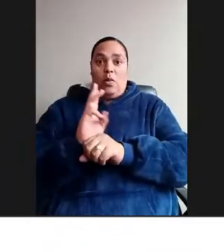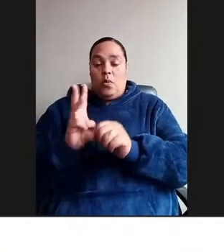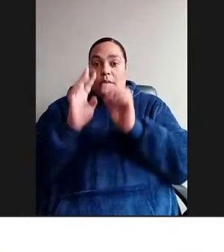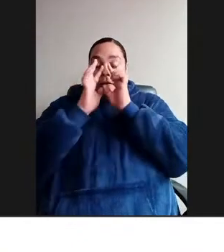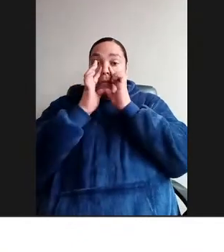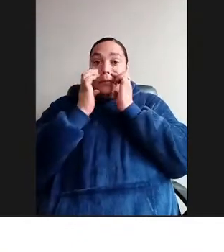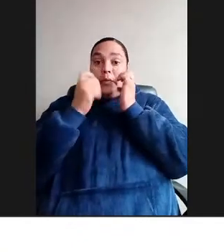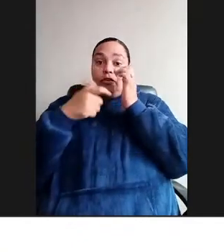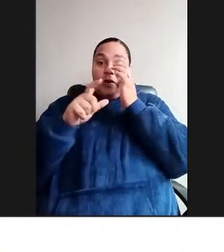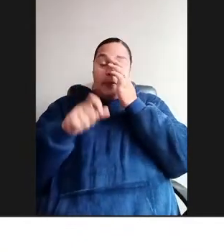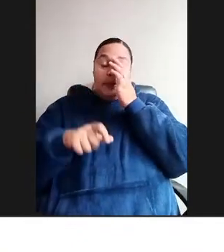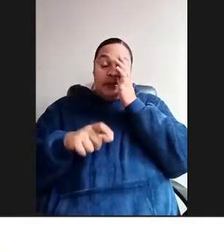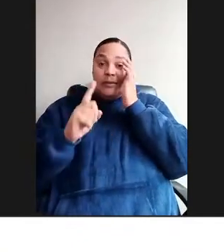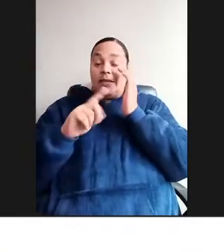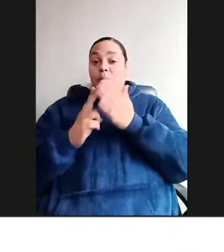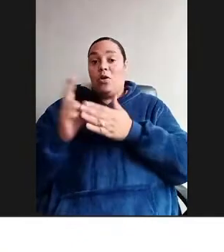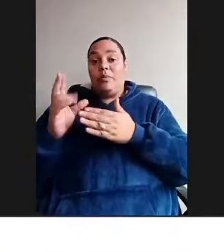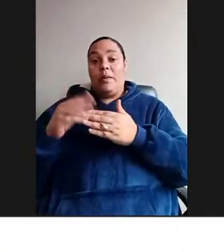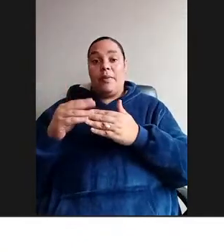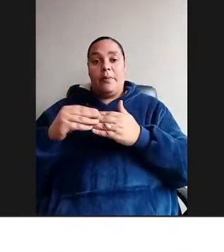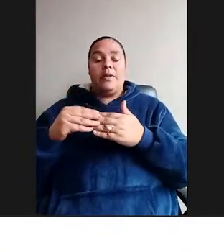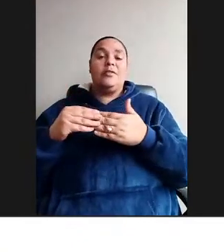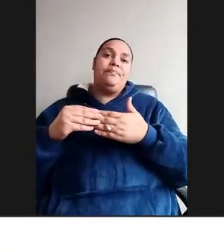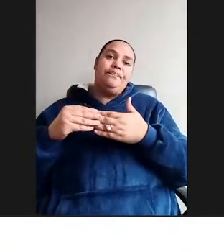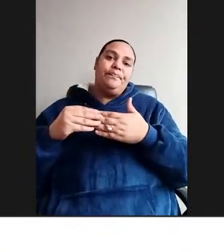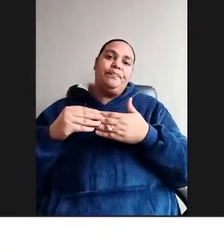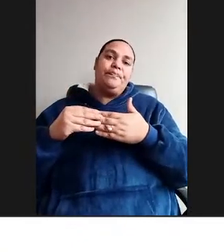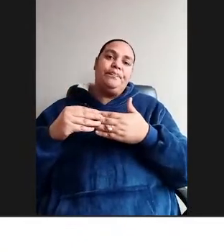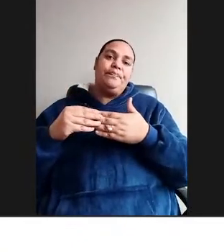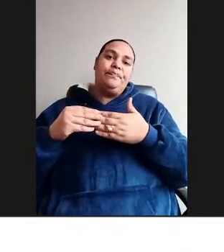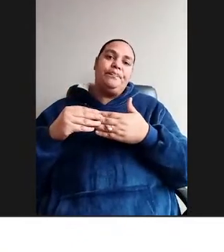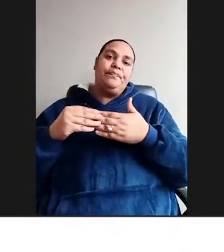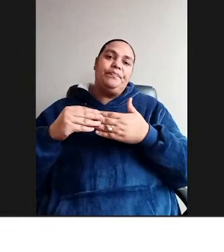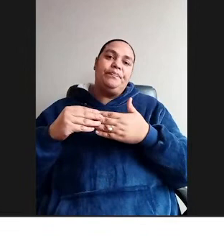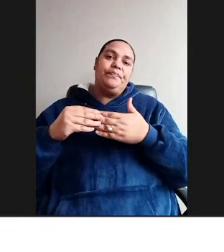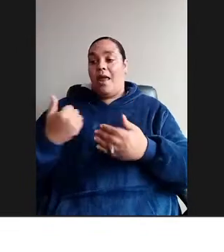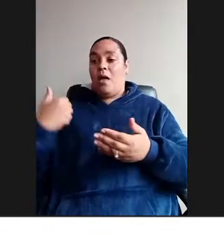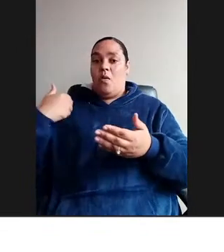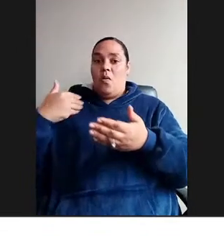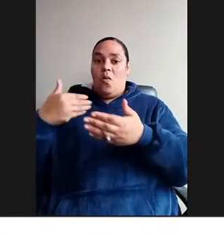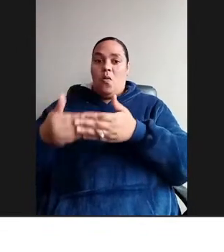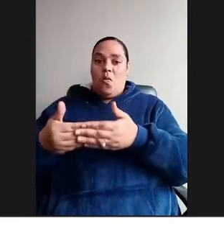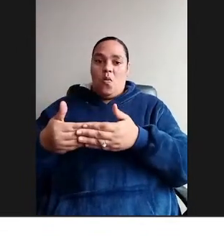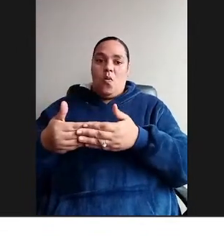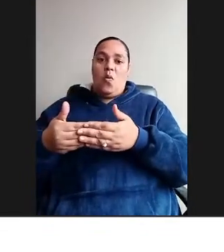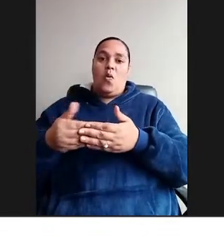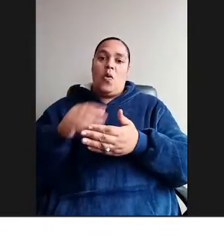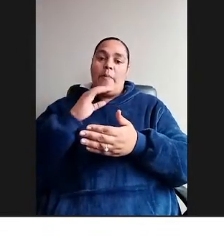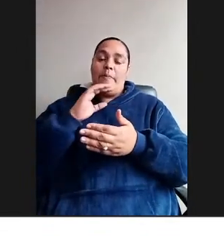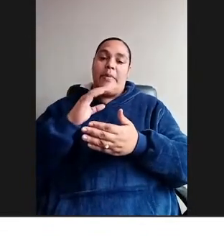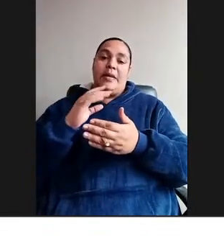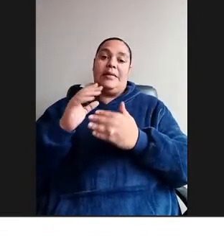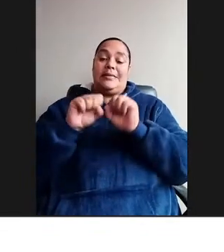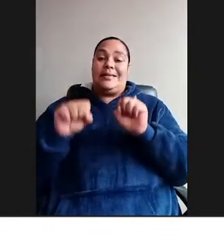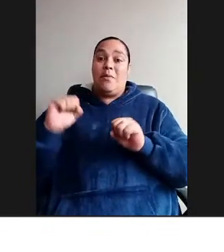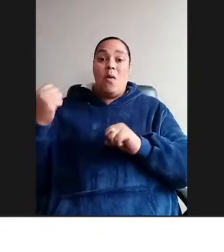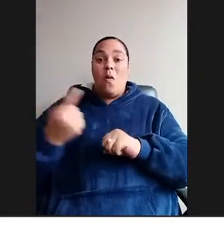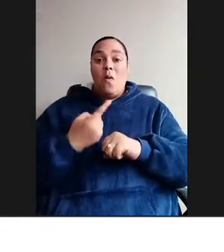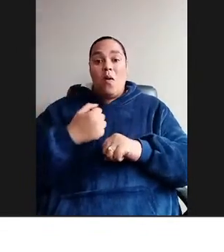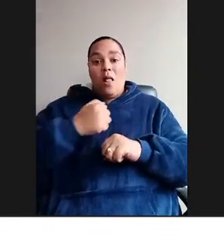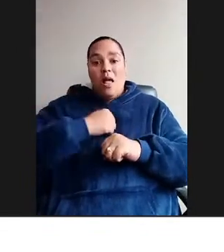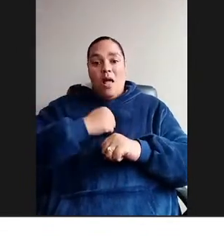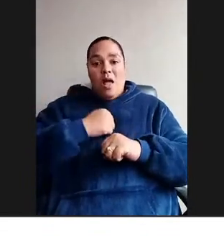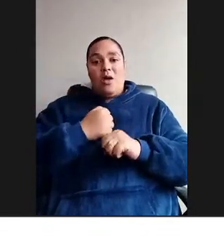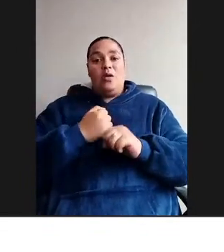Chairperson and honourable members, what we have had to date is that all of our systems have been brought up in the